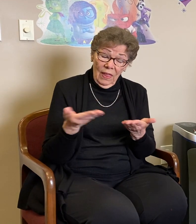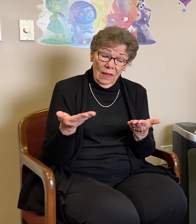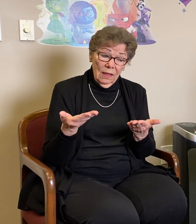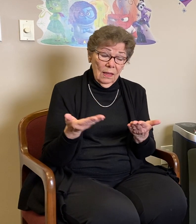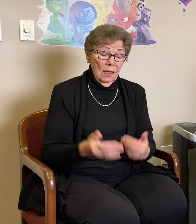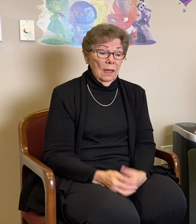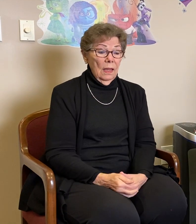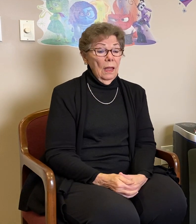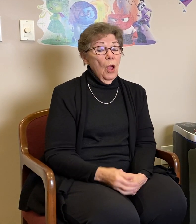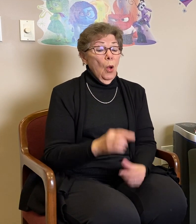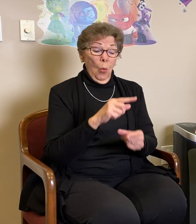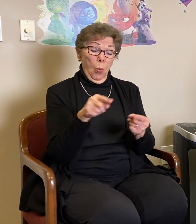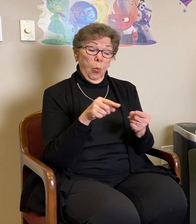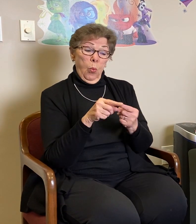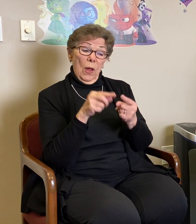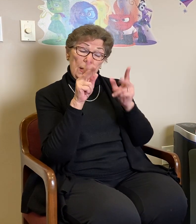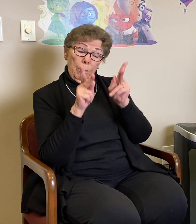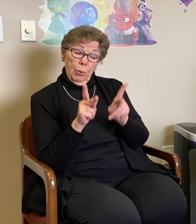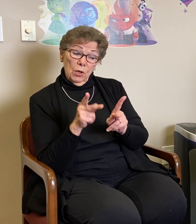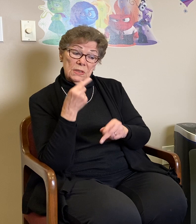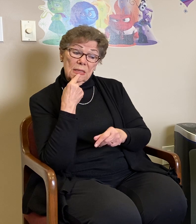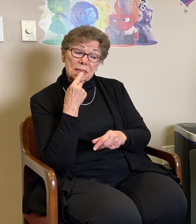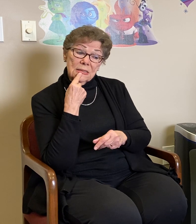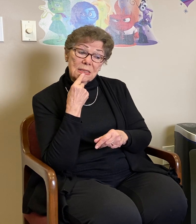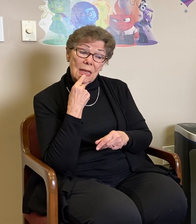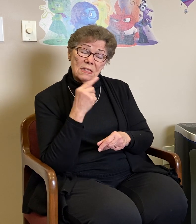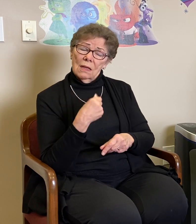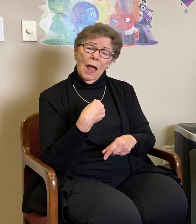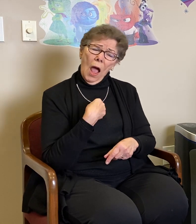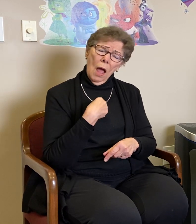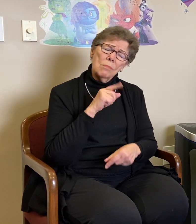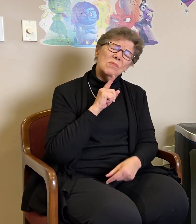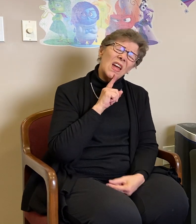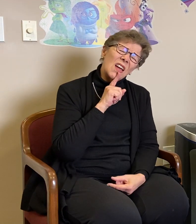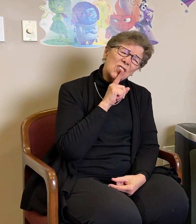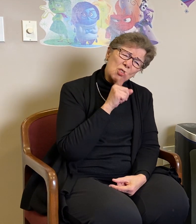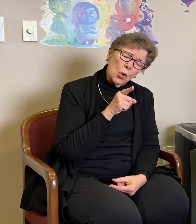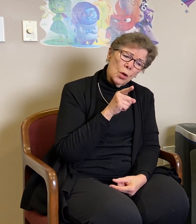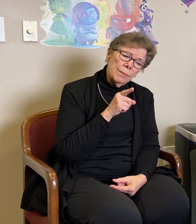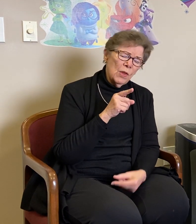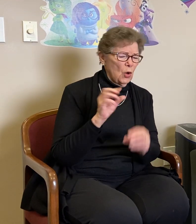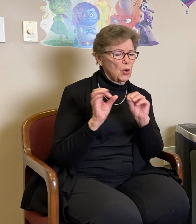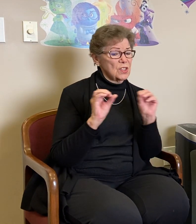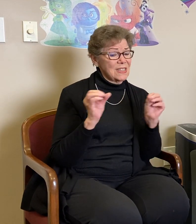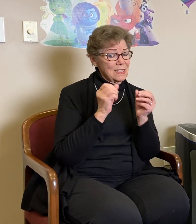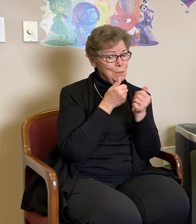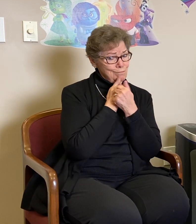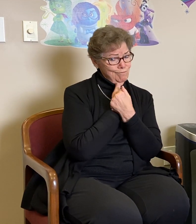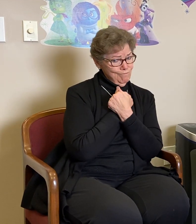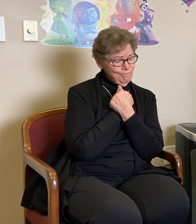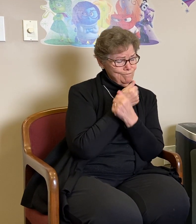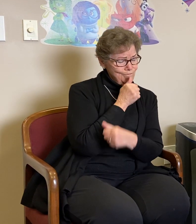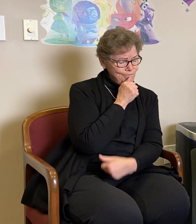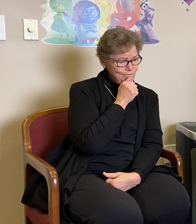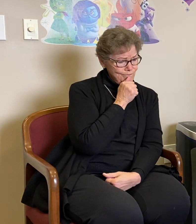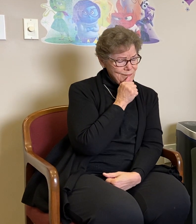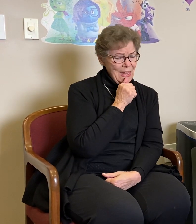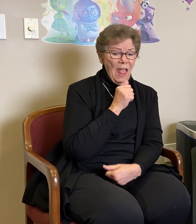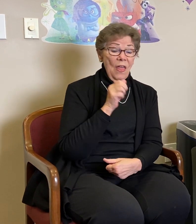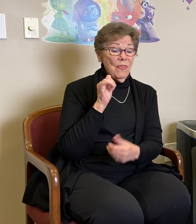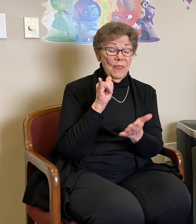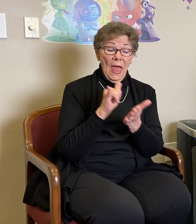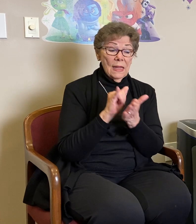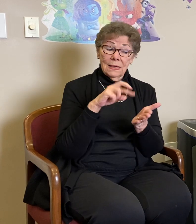When a person says, I'm not sure, or they say nothing at all, this is not a